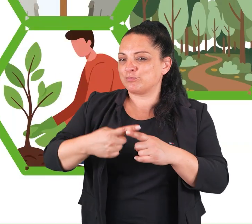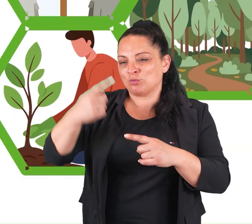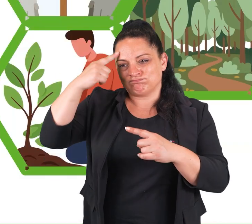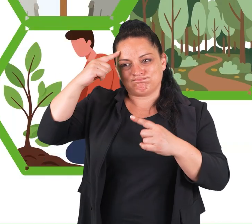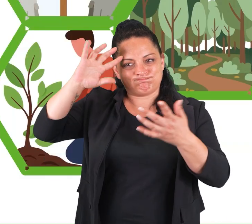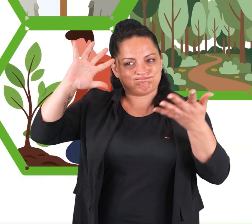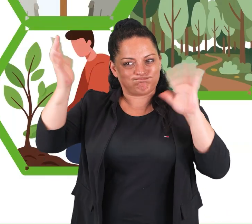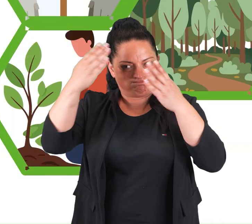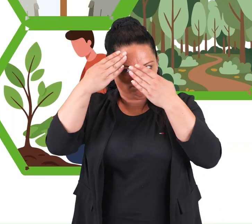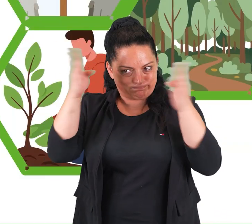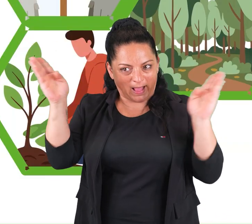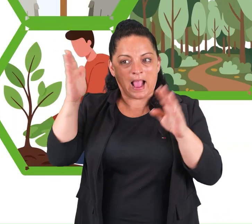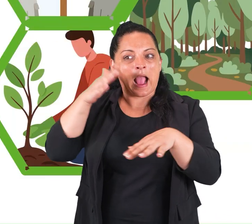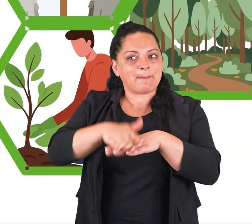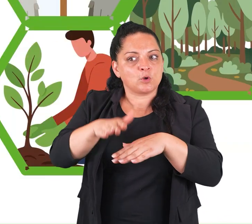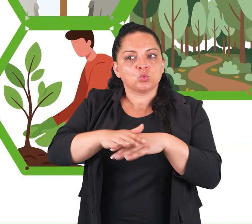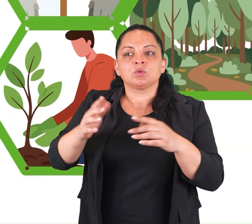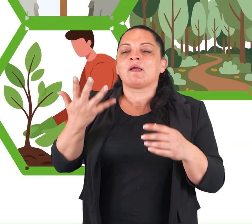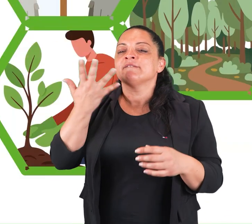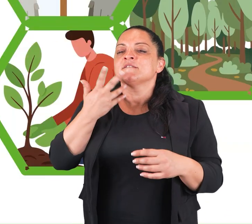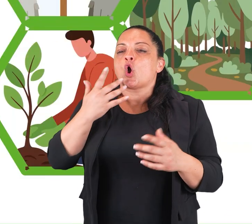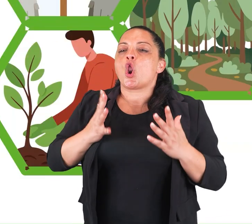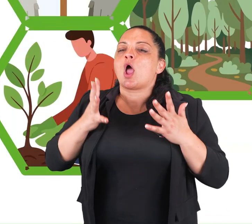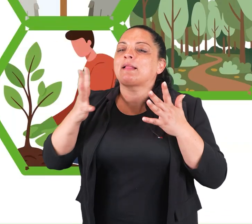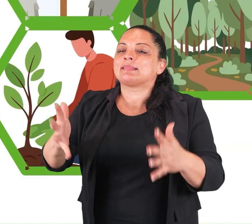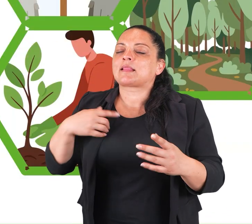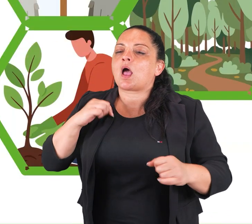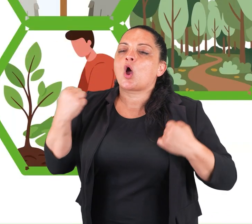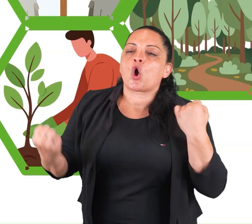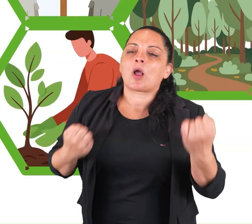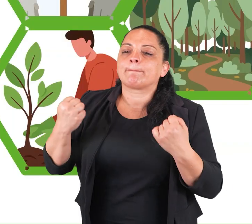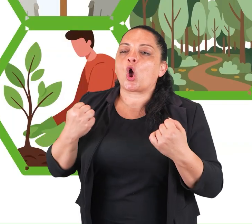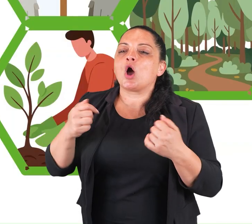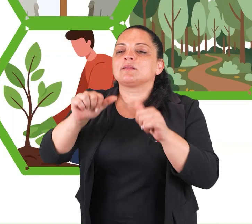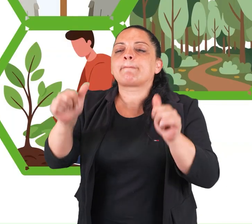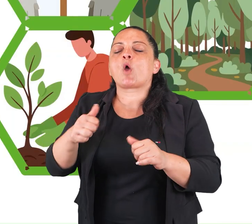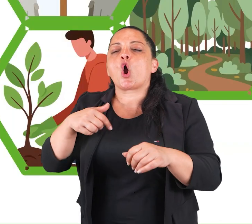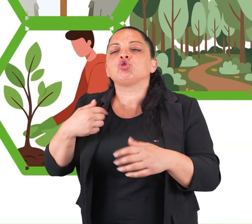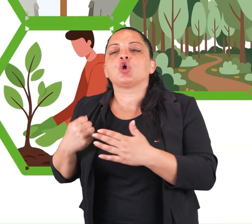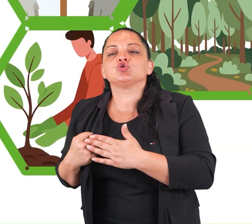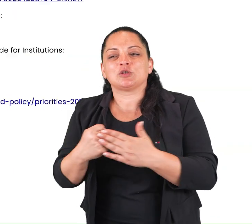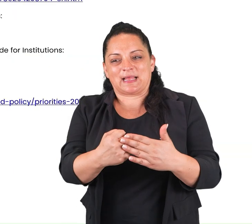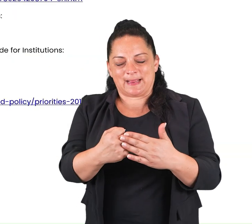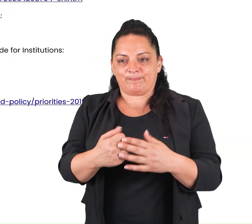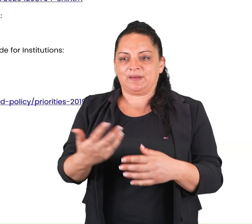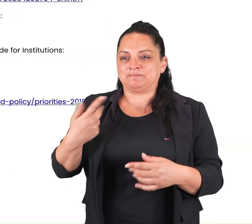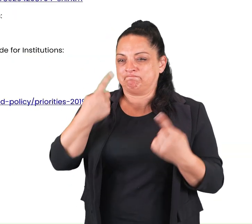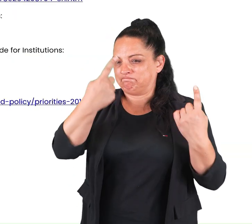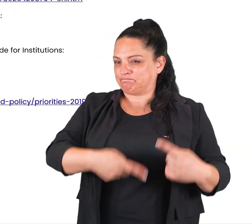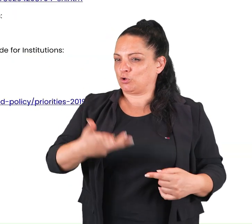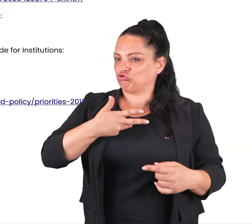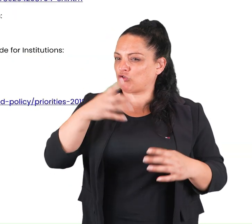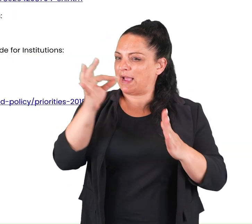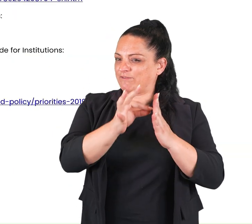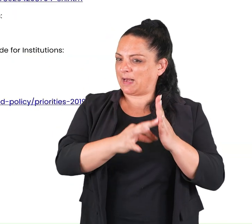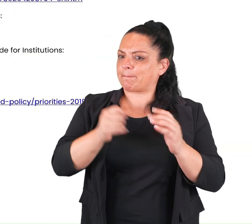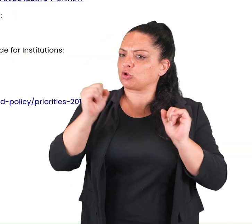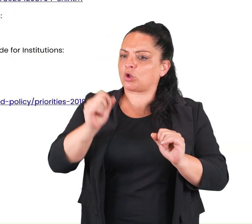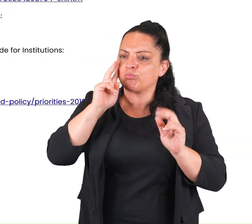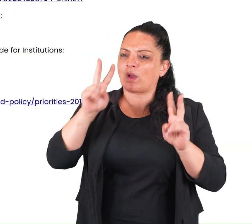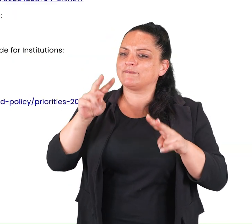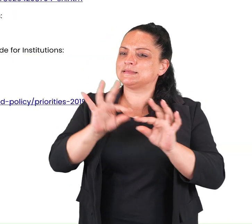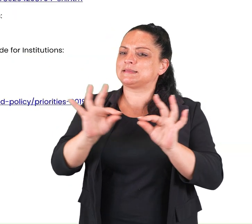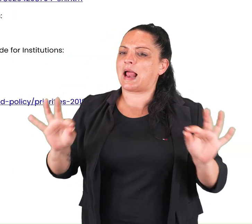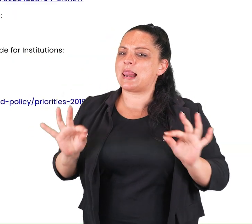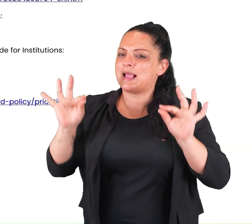choices, openness to changing habits, and willingness to act sustainably. Here are